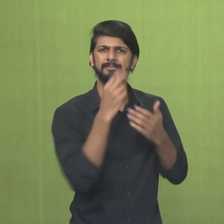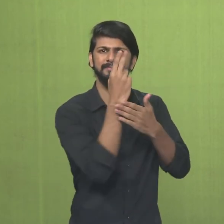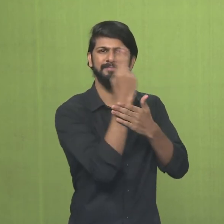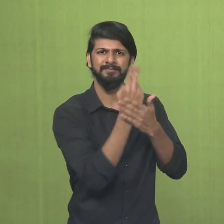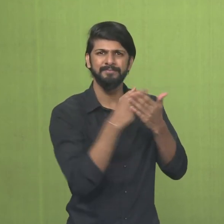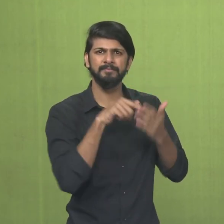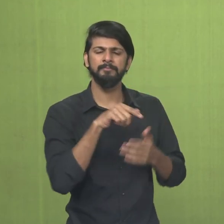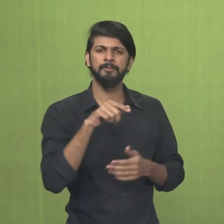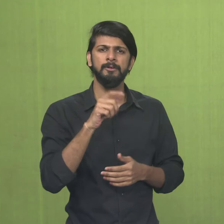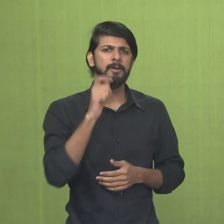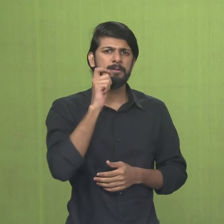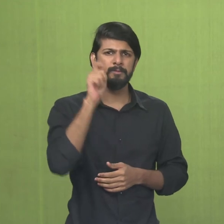Let us understand about this painting.